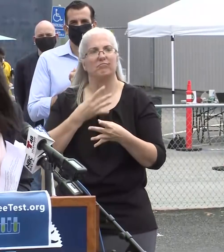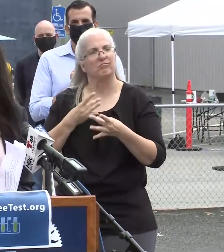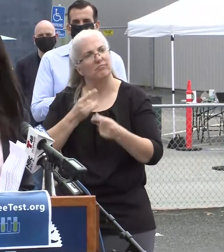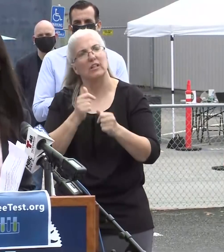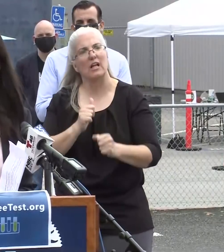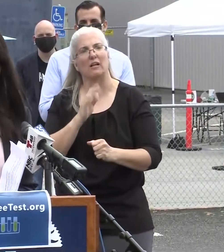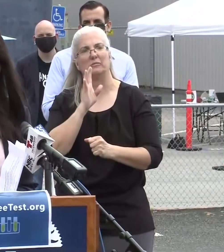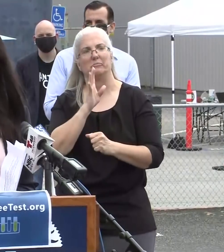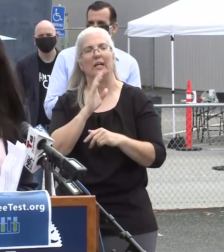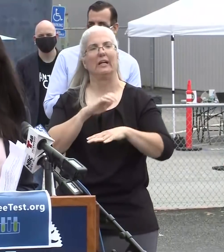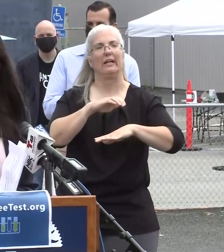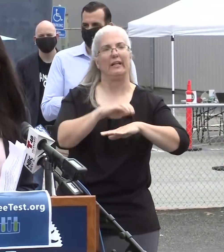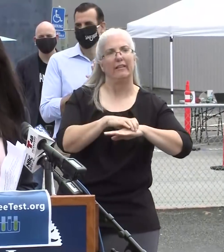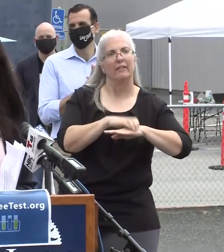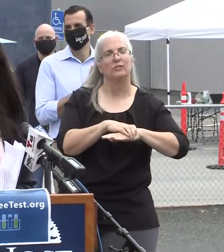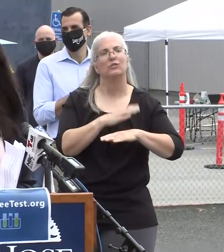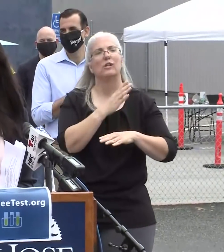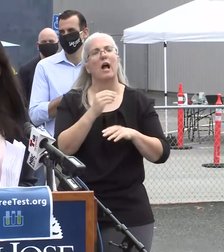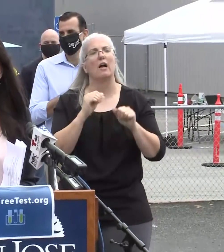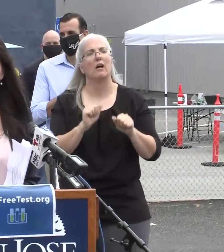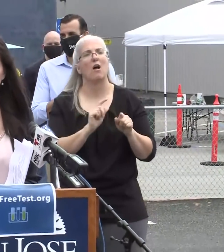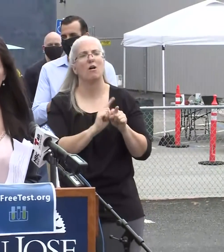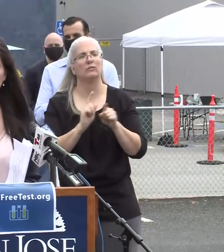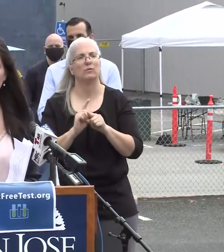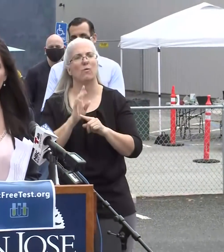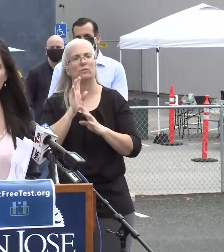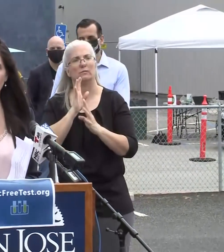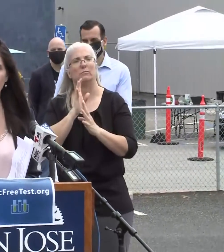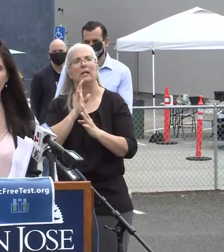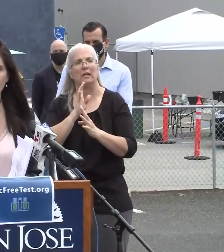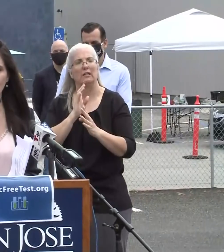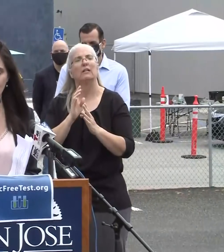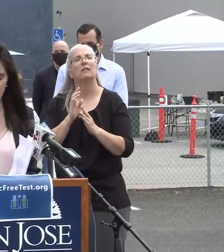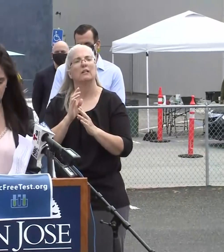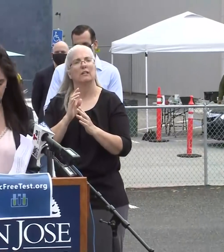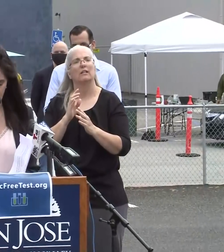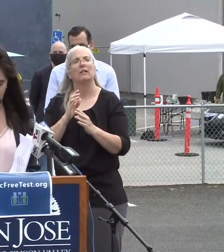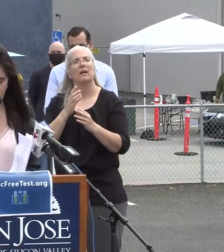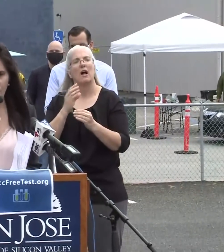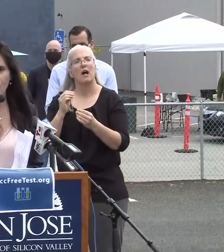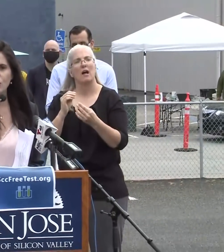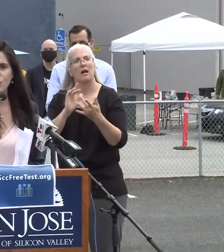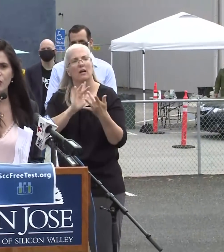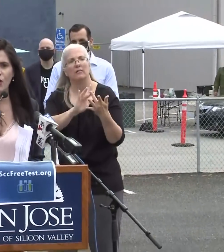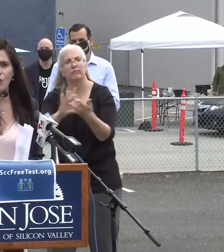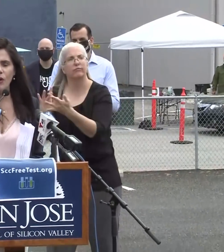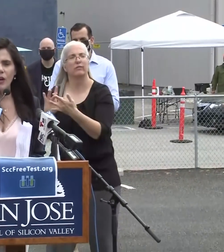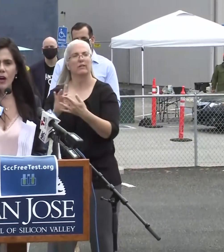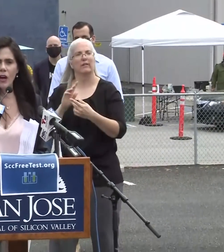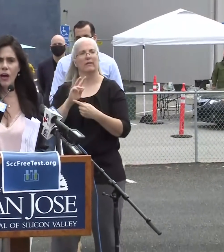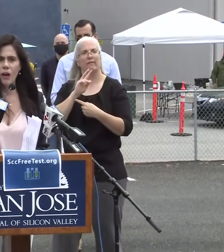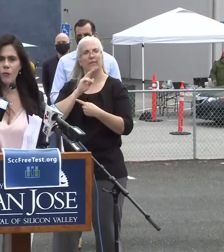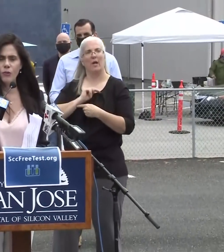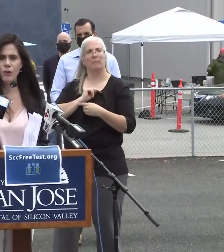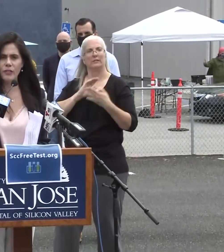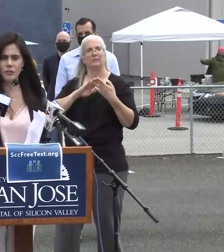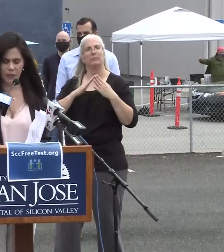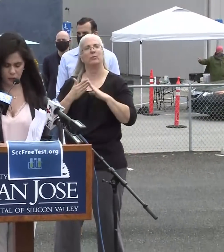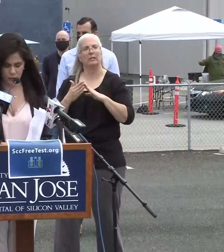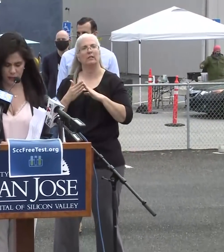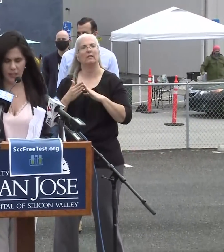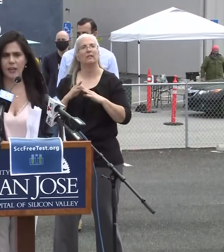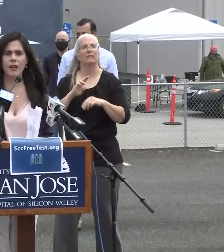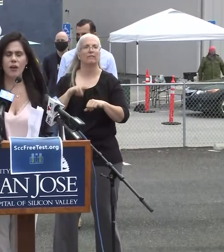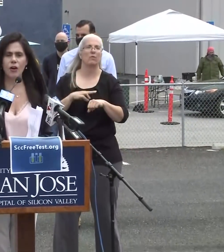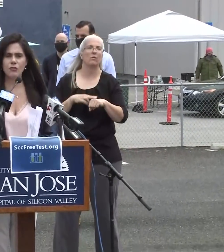goodness, but he has an ability to also reach out to our Vietnamese community, who of course we know we're trying to